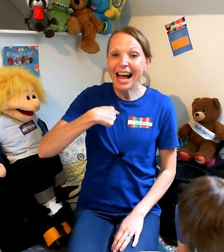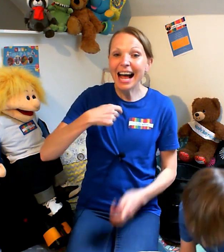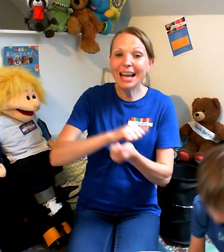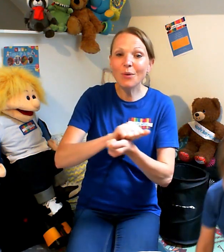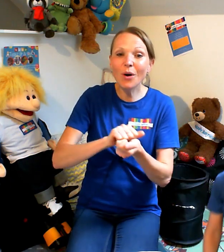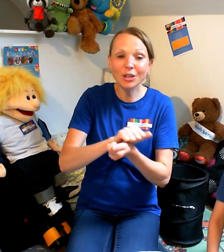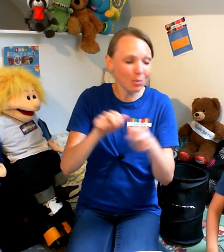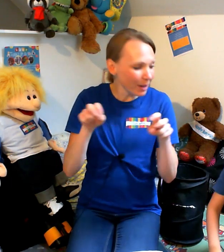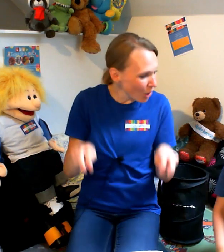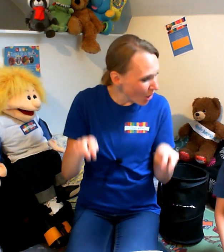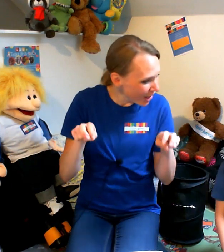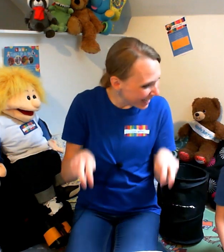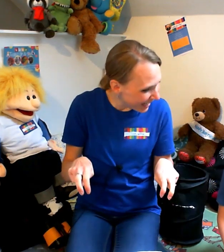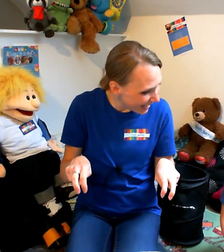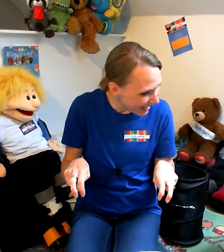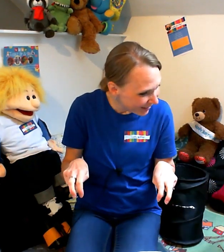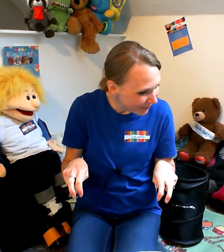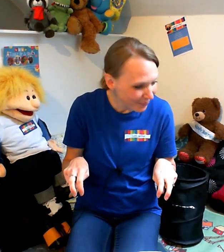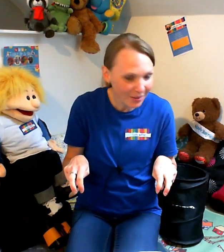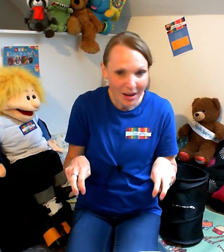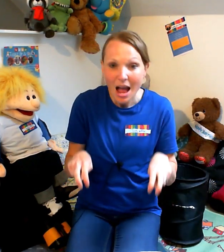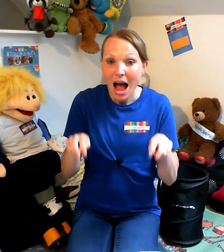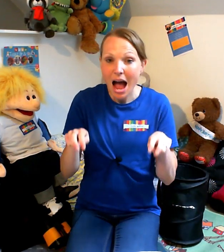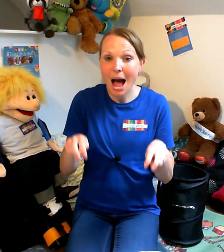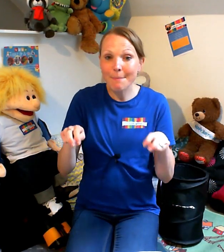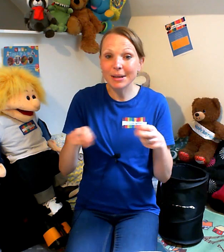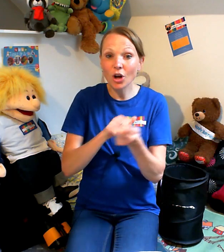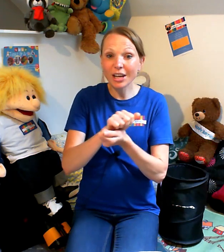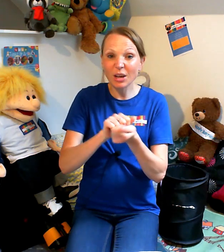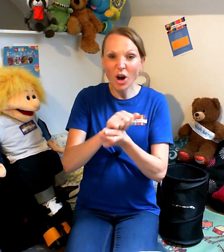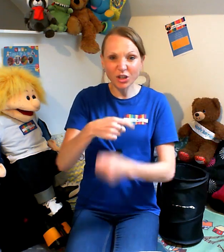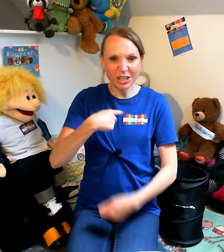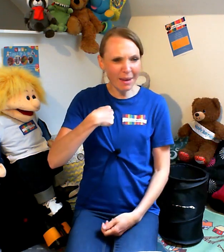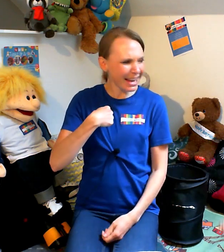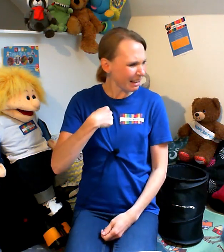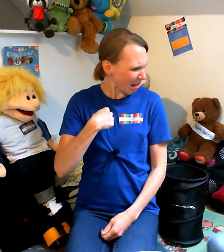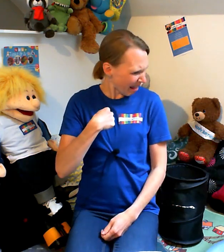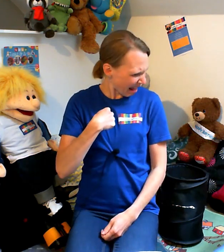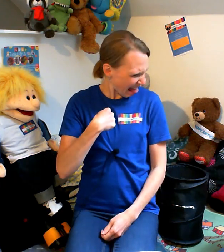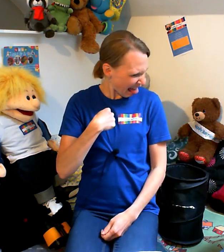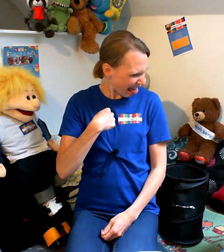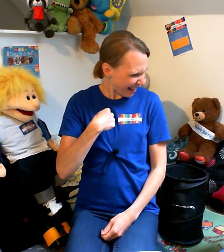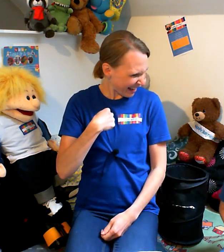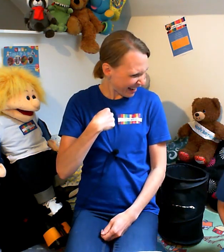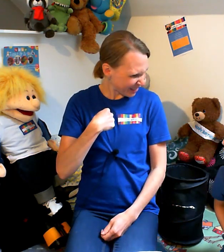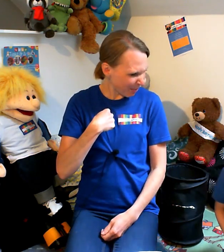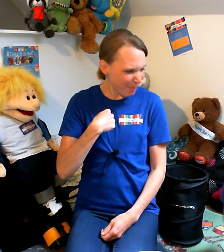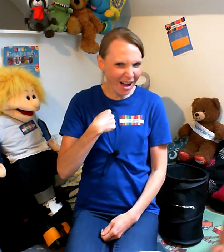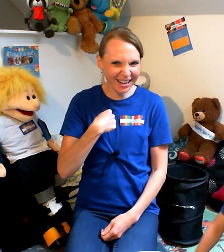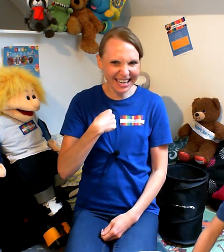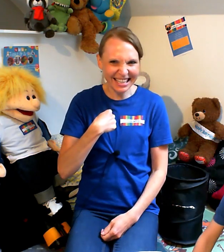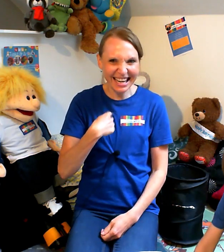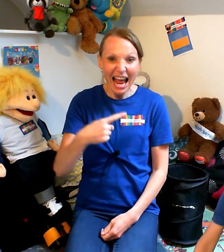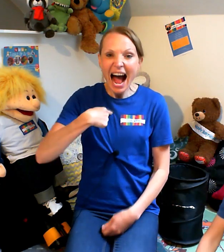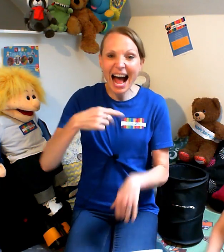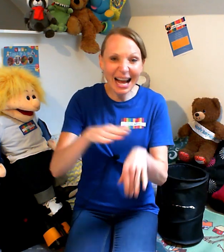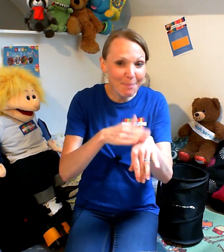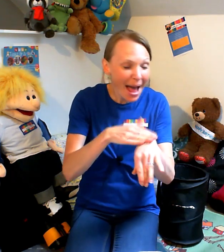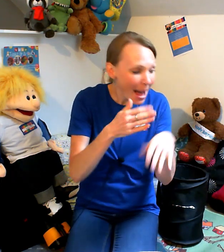I wash my doggy. And my doggy washes me. Should we pet our kitty? I pet